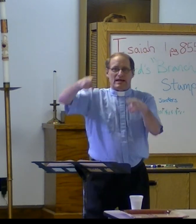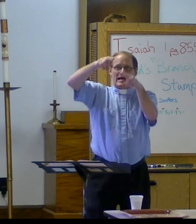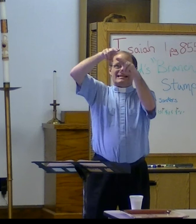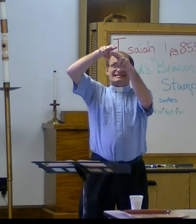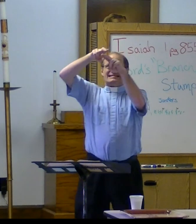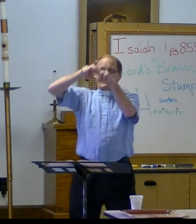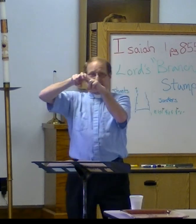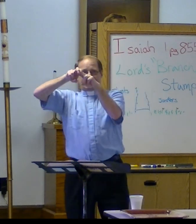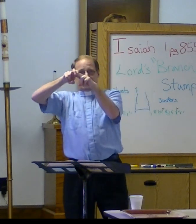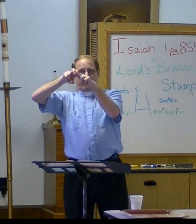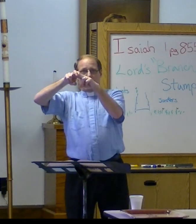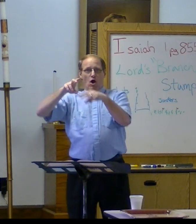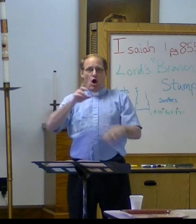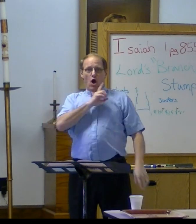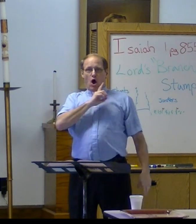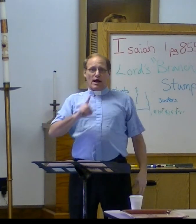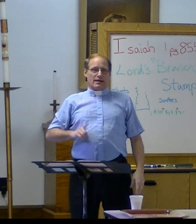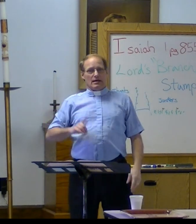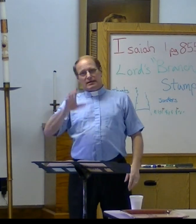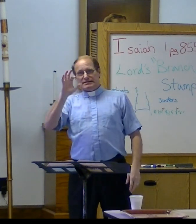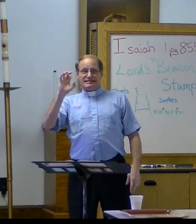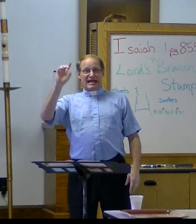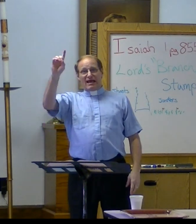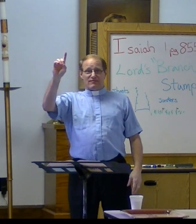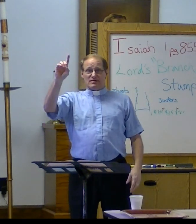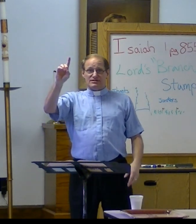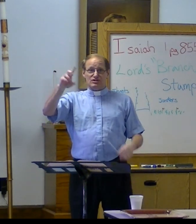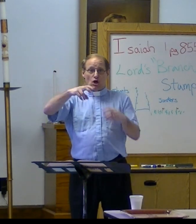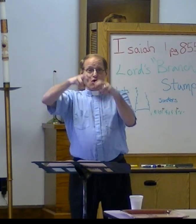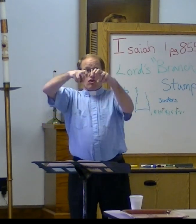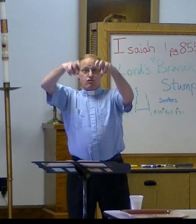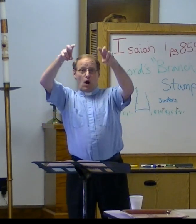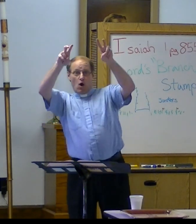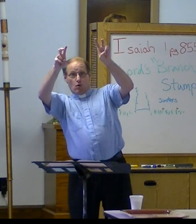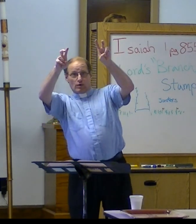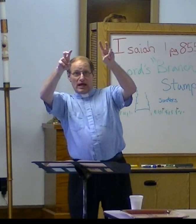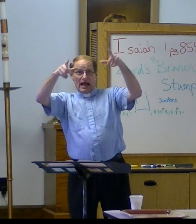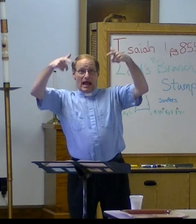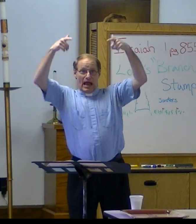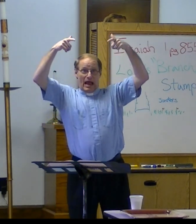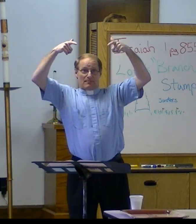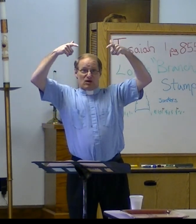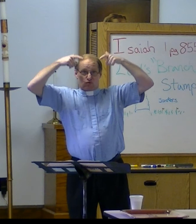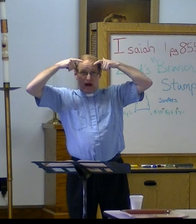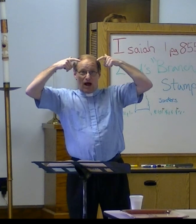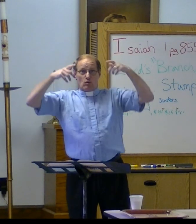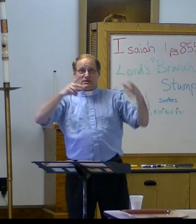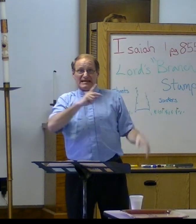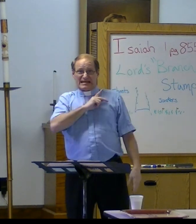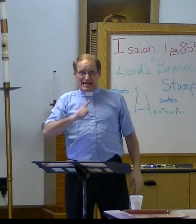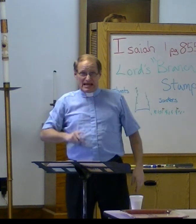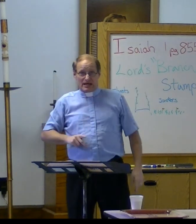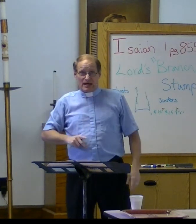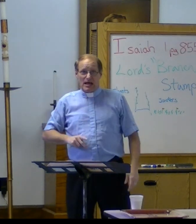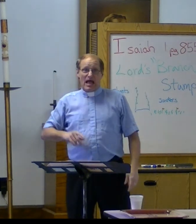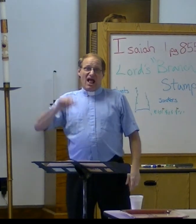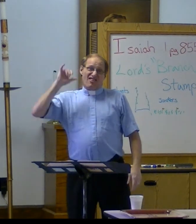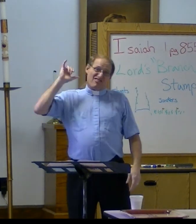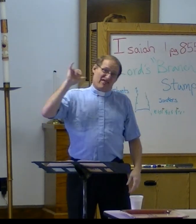would sit on David's throne and be crowned king.